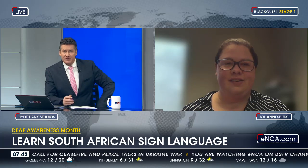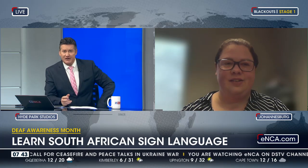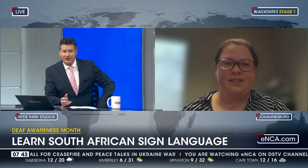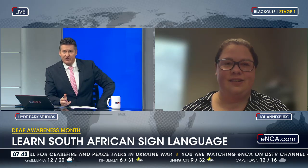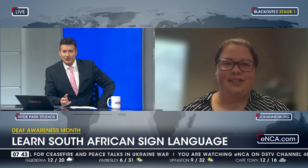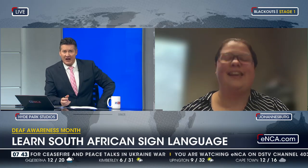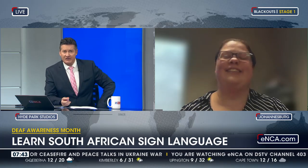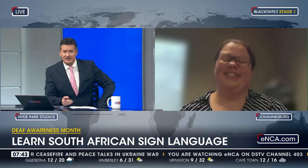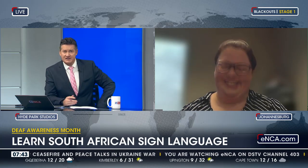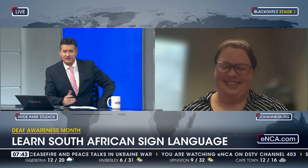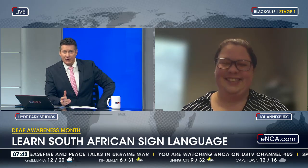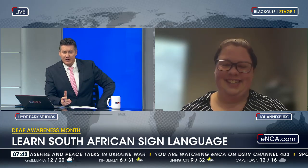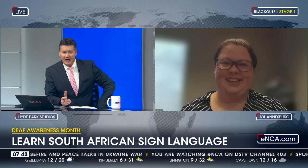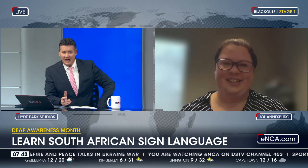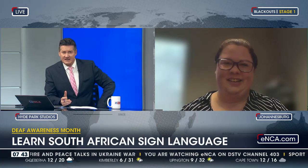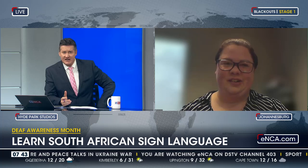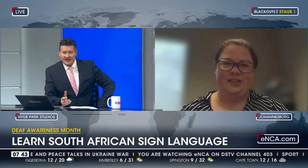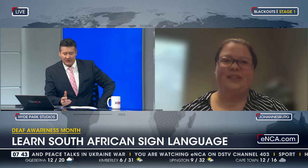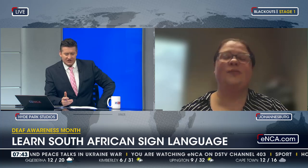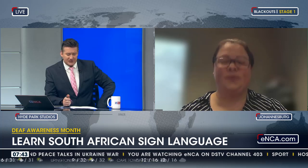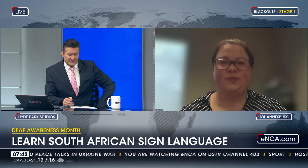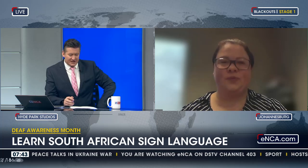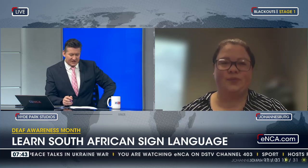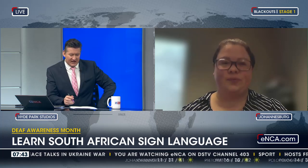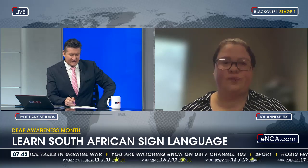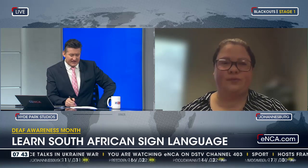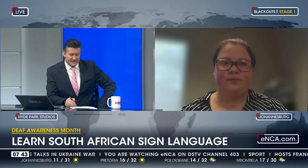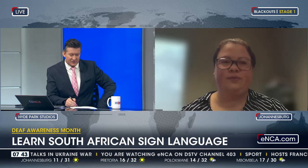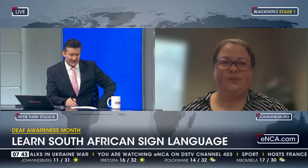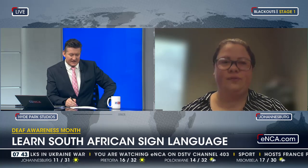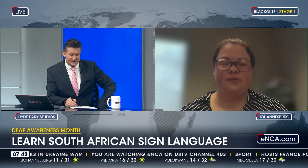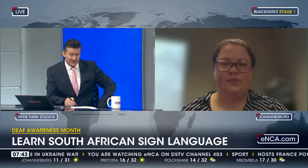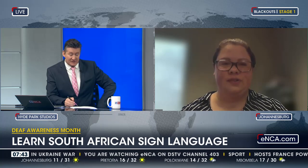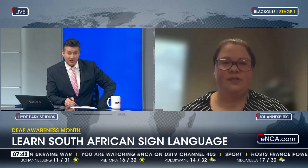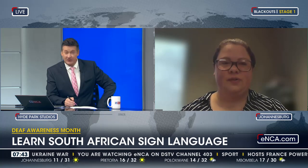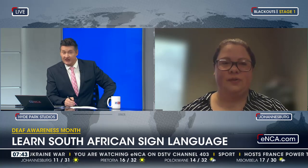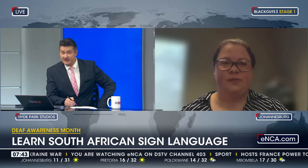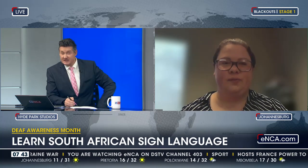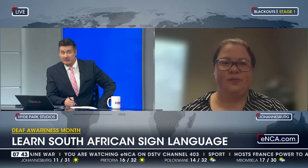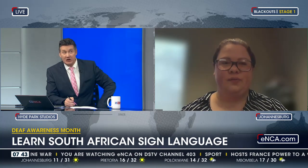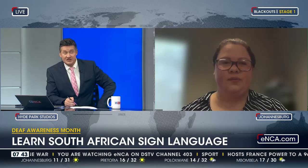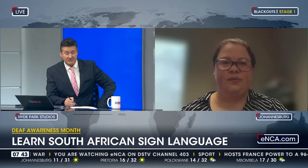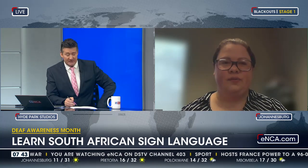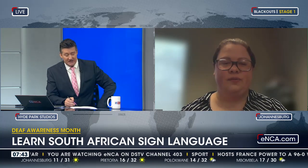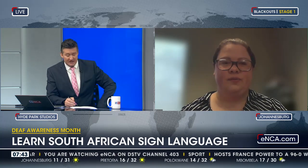both very vocal advocates for sign language interpretation. And I did an interview with Andiswa probably this time last year, might have been the year